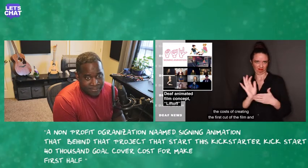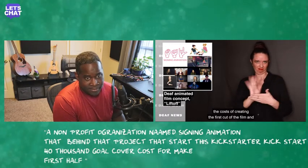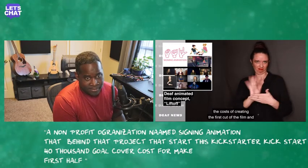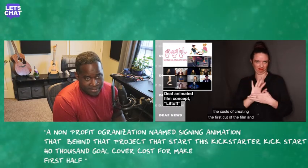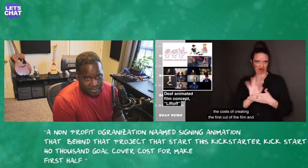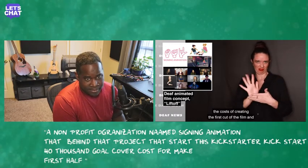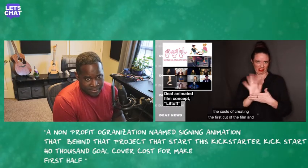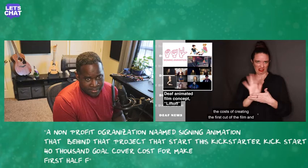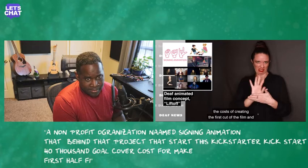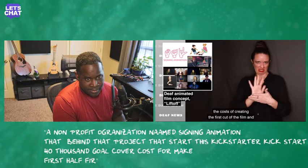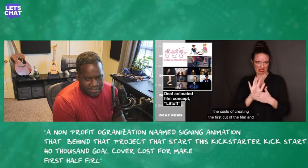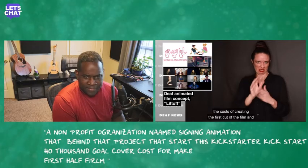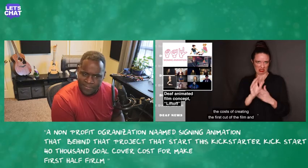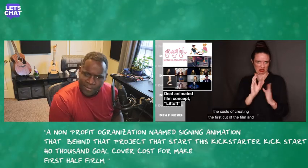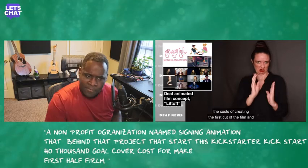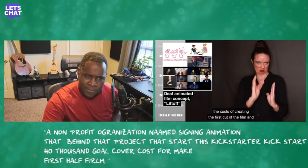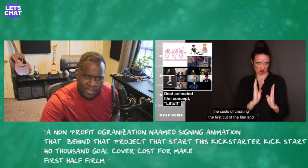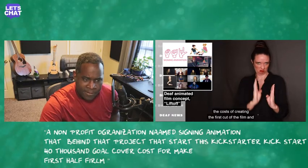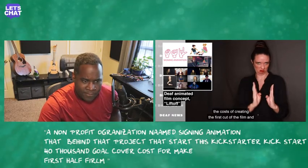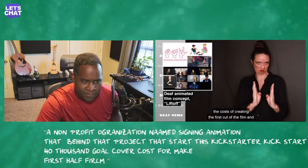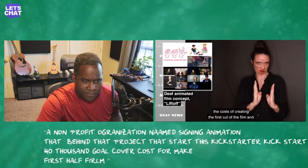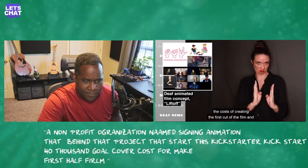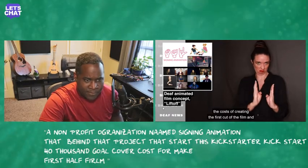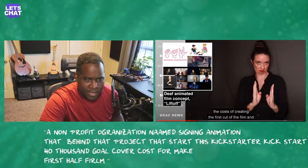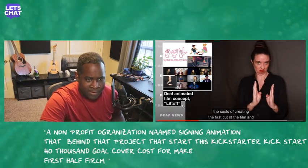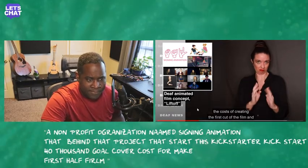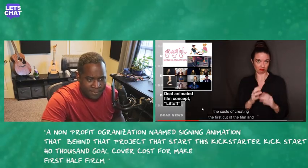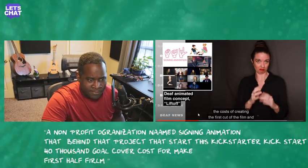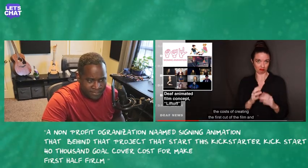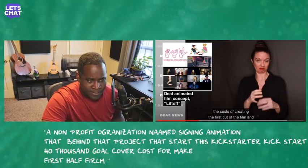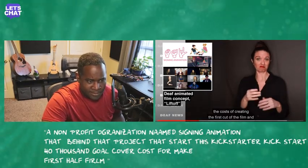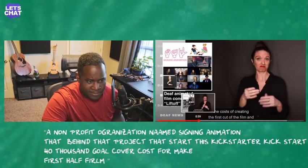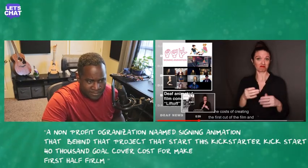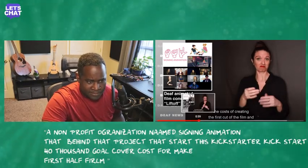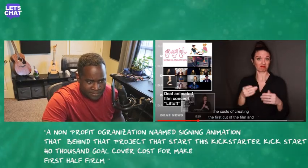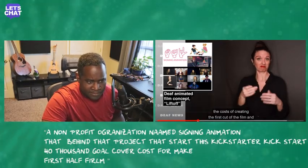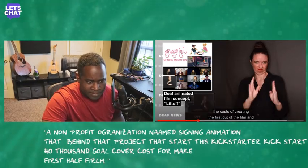half of the film. Really, for the first cut of the film.